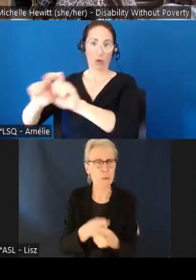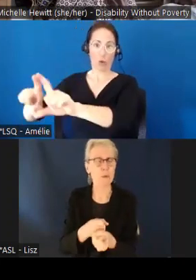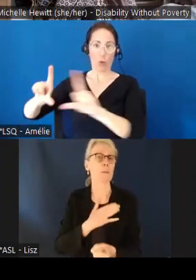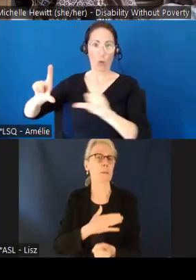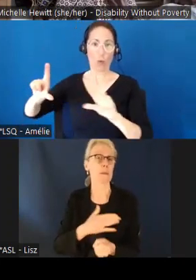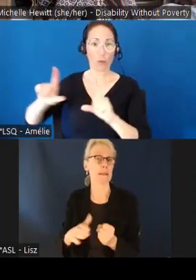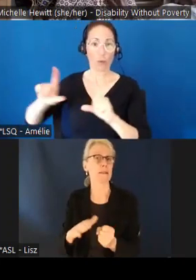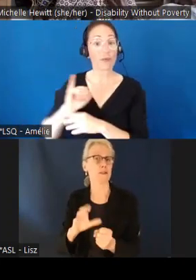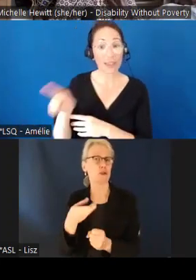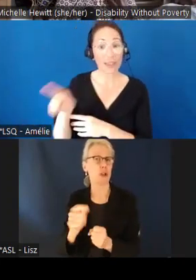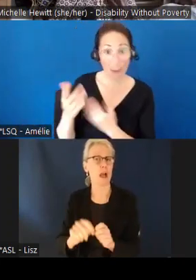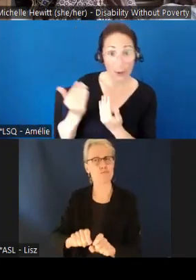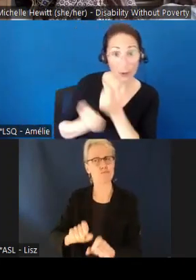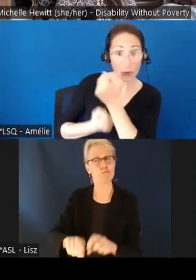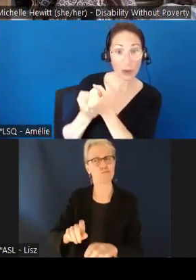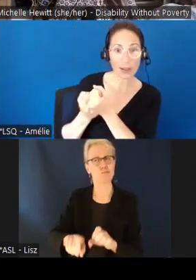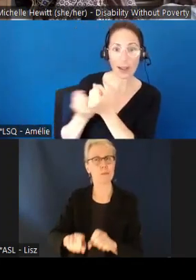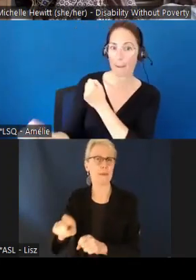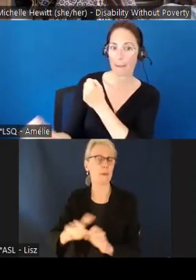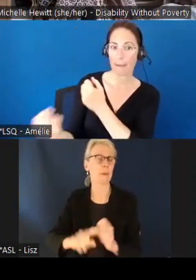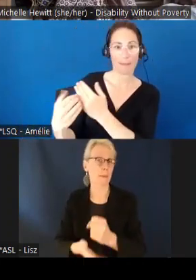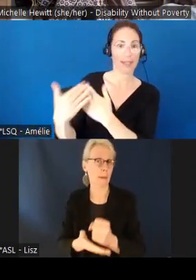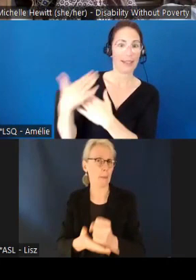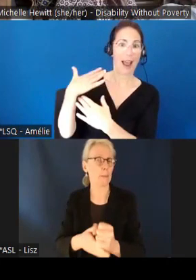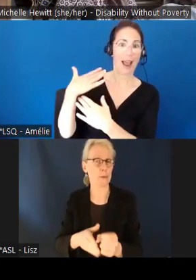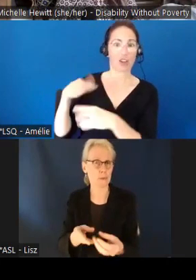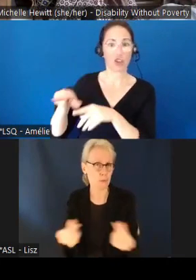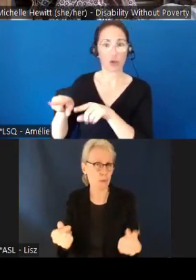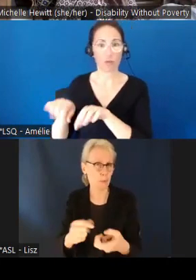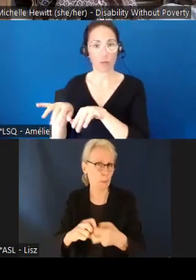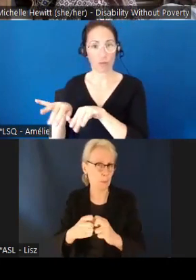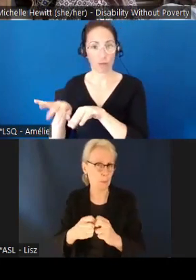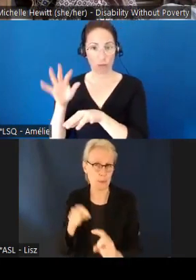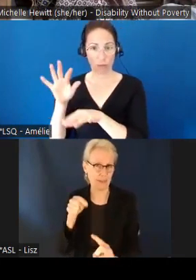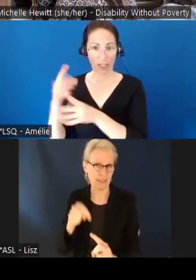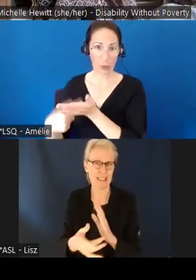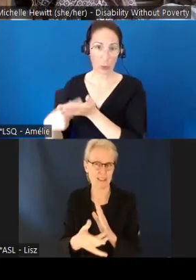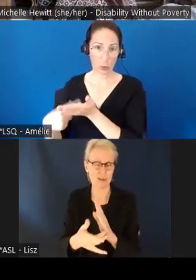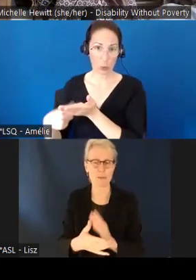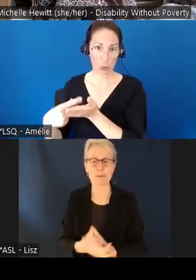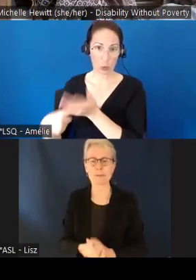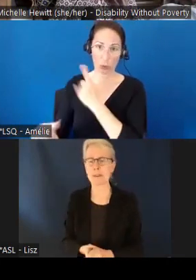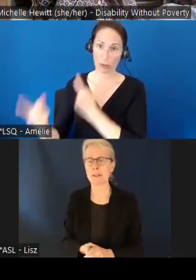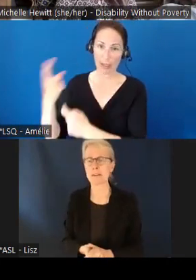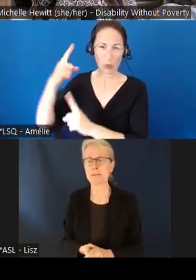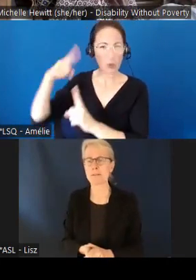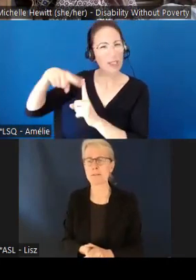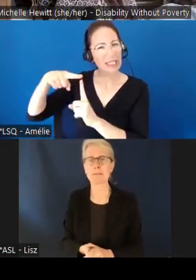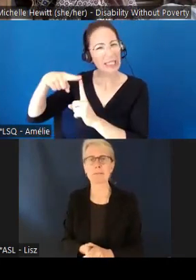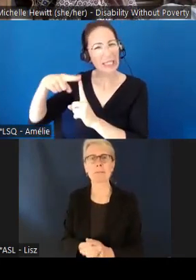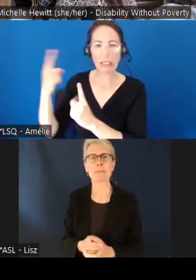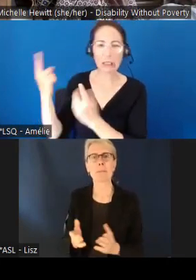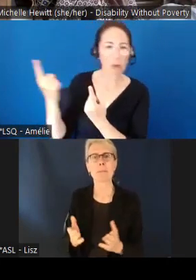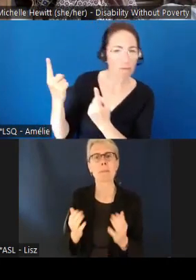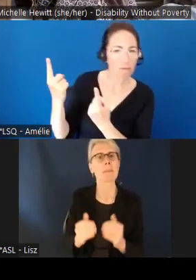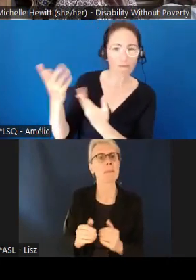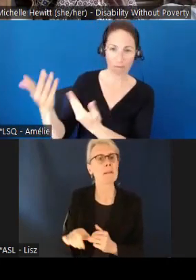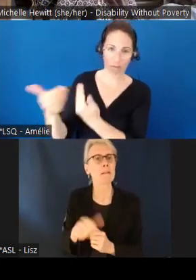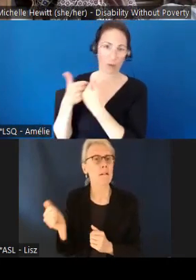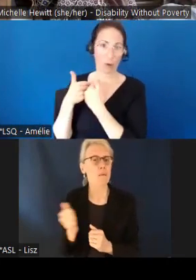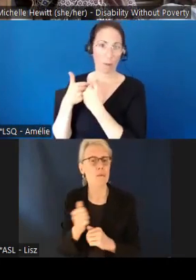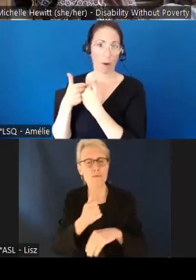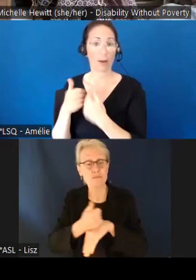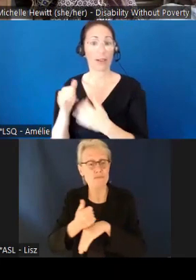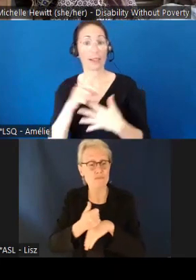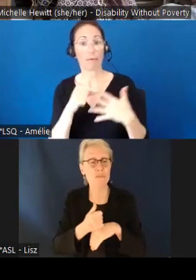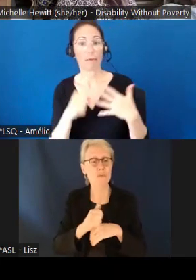will assist you with any technical issues that you have. For any additional settings, please go to your personal